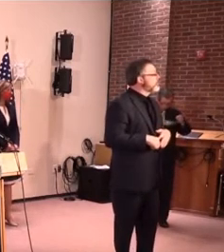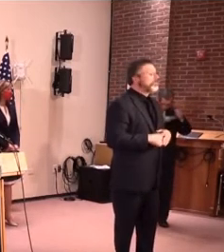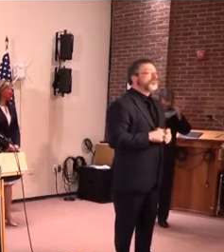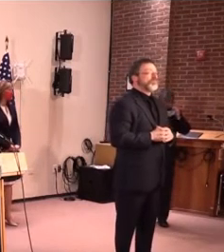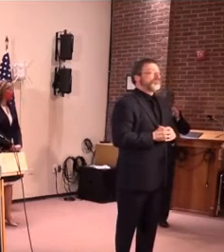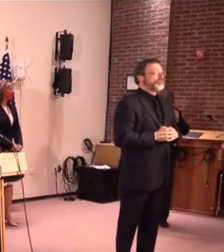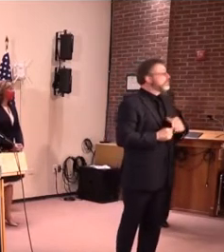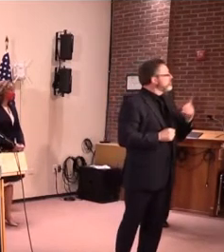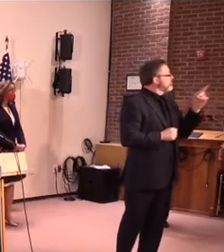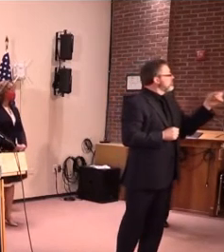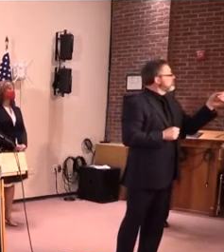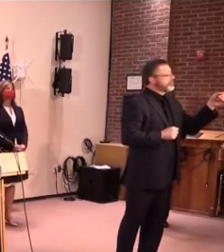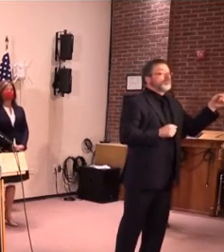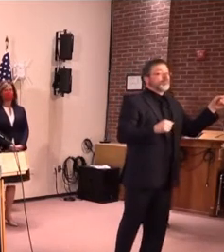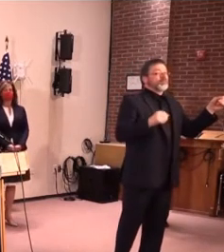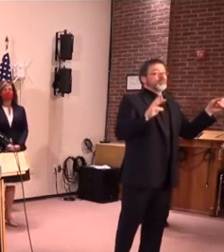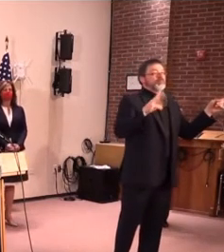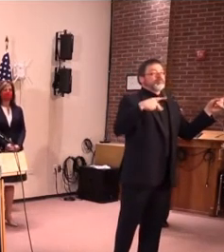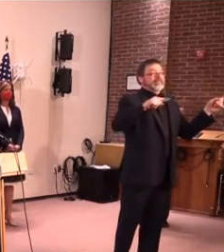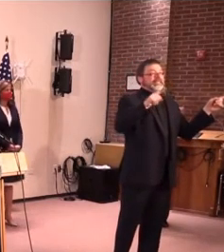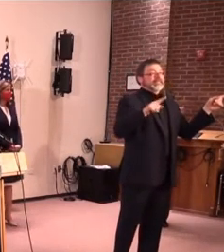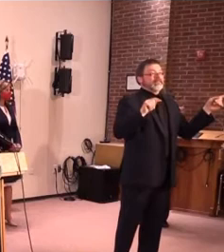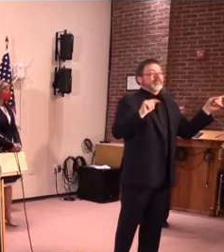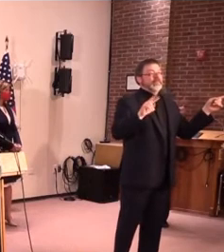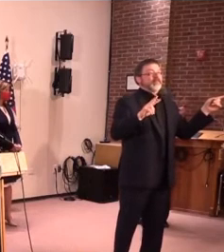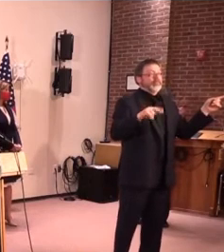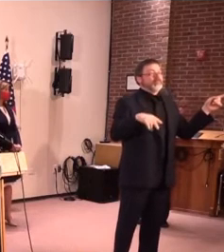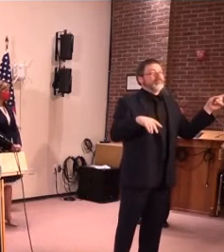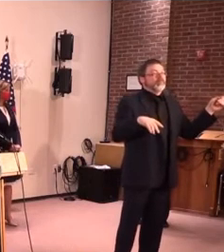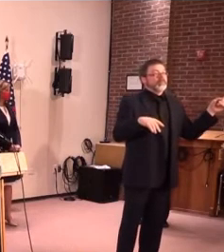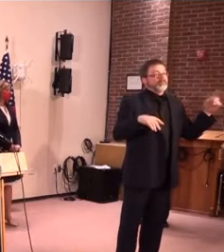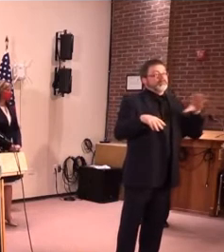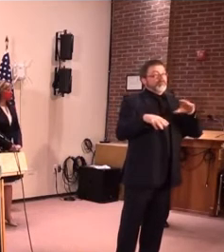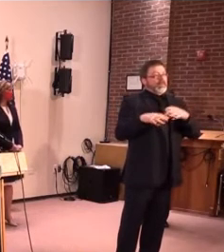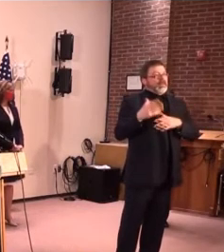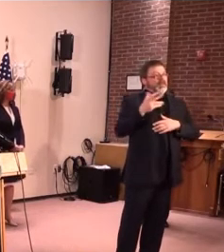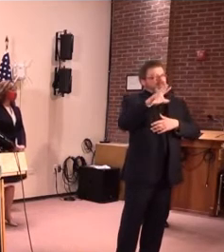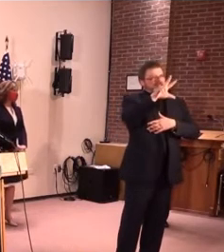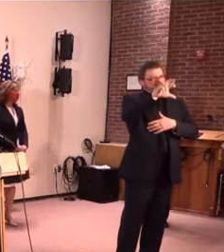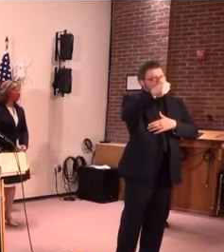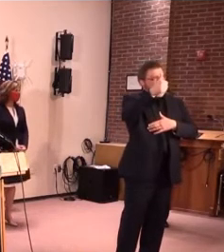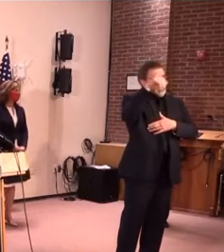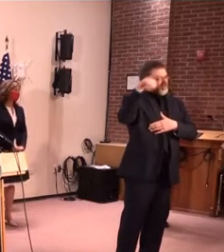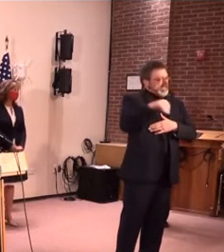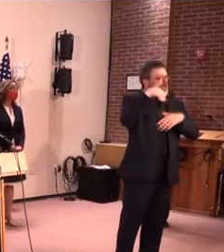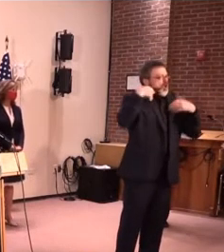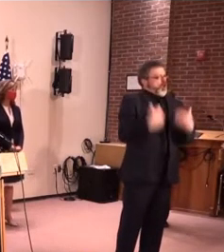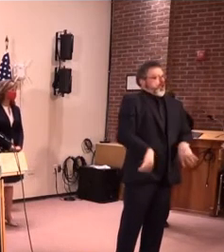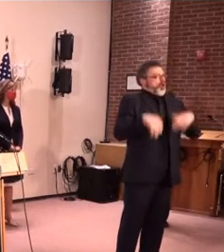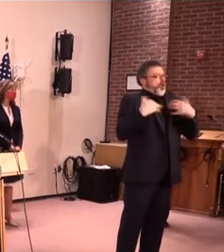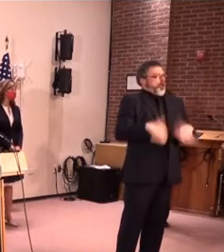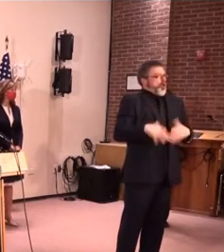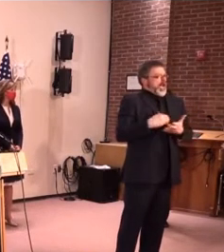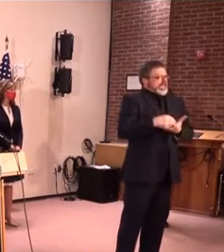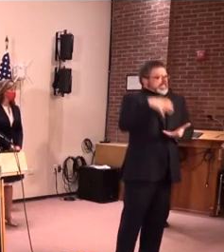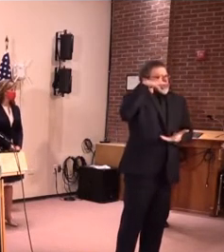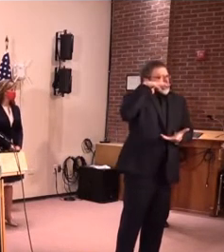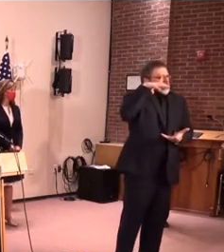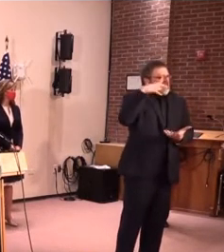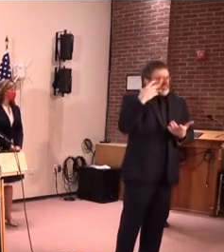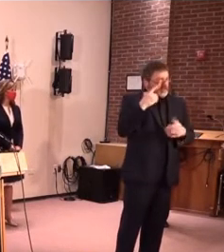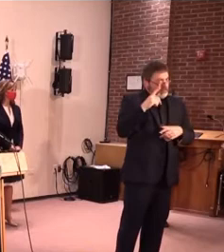$10 million sounds like a lot, but I don't have the context to know whether that's sufficient. And I'm